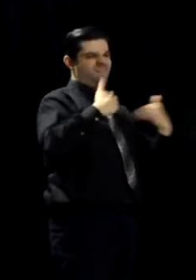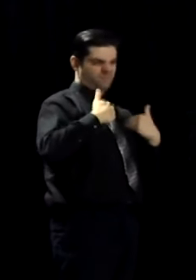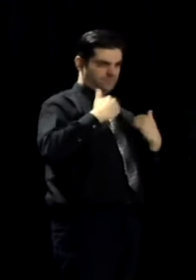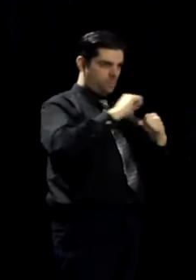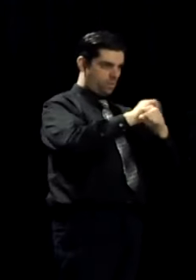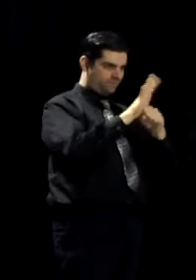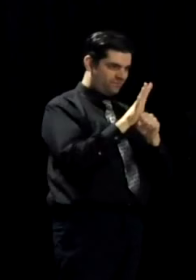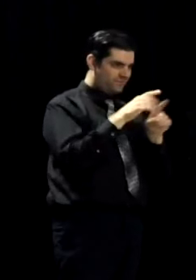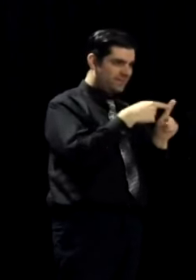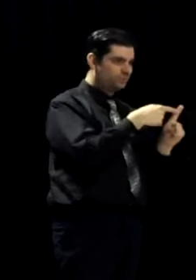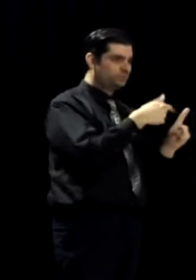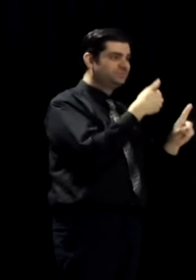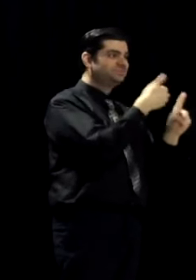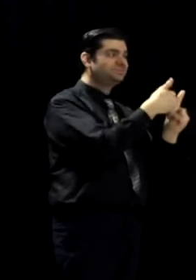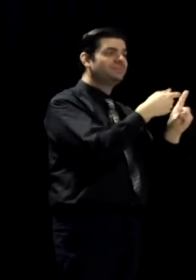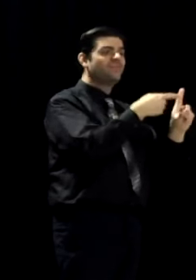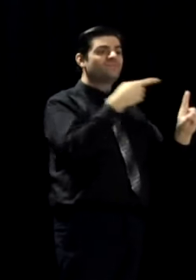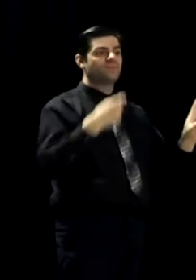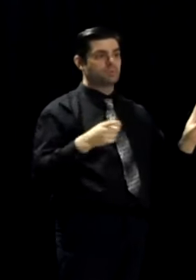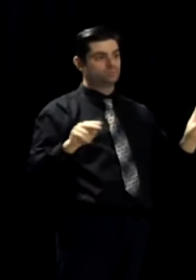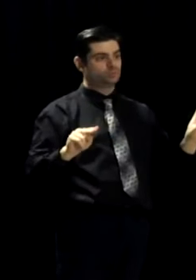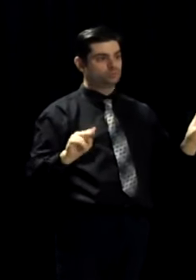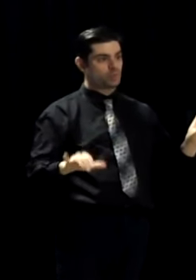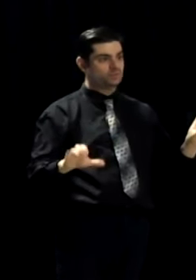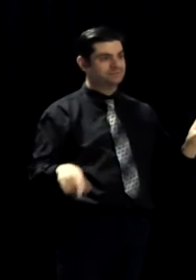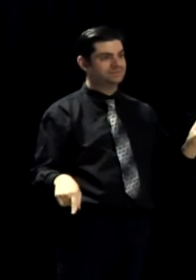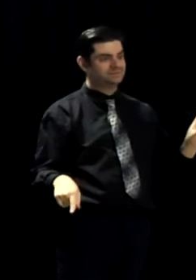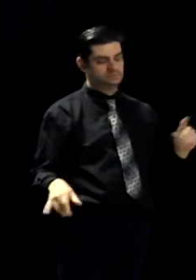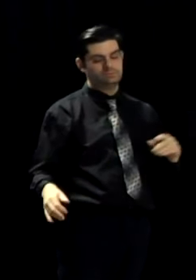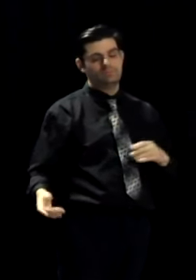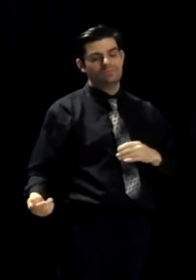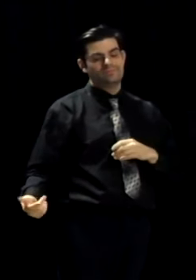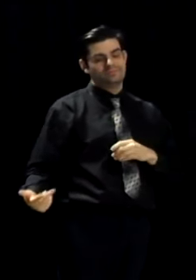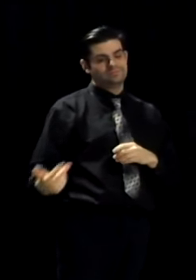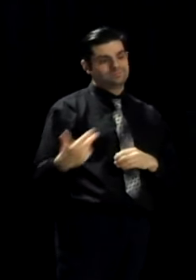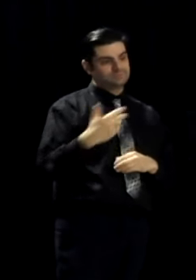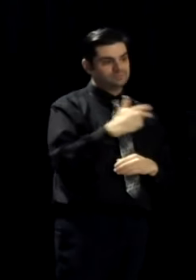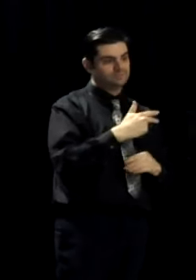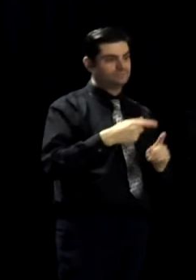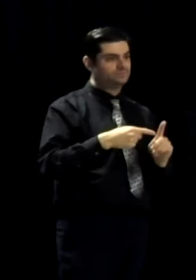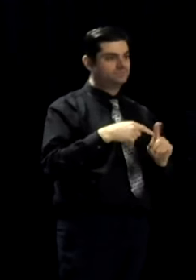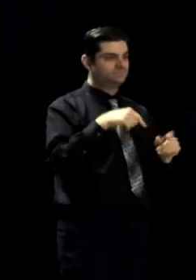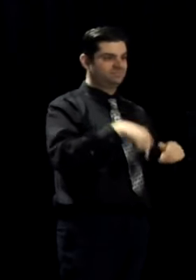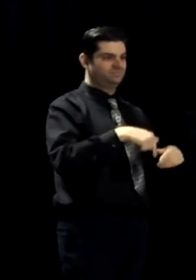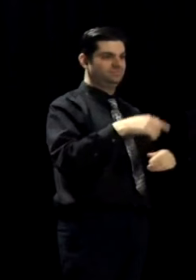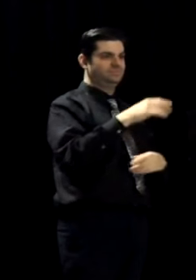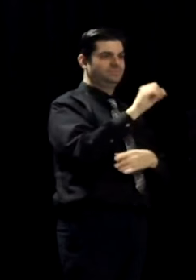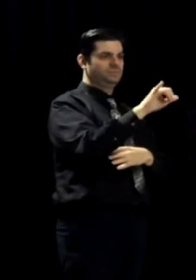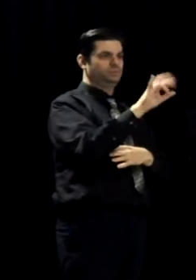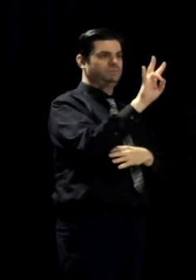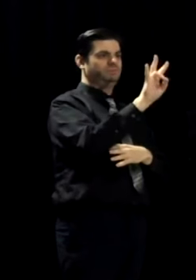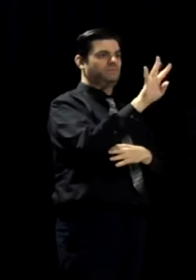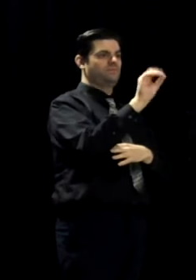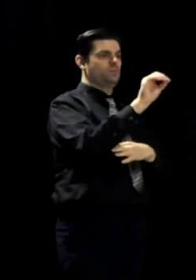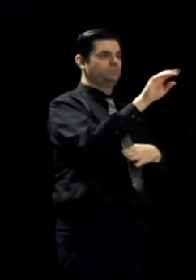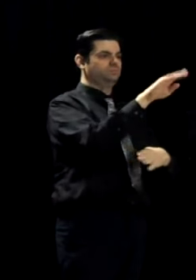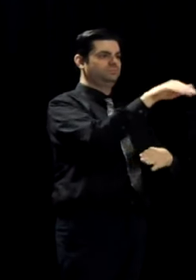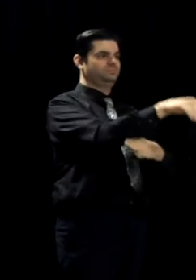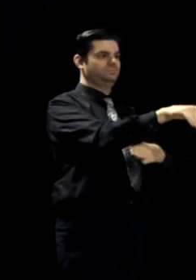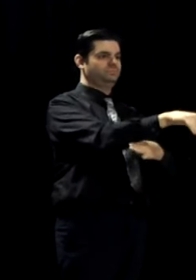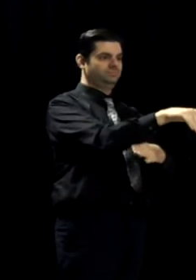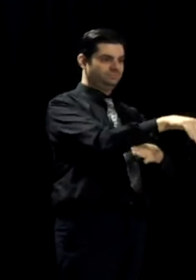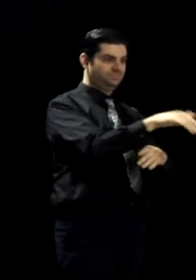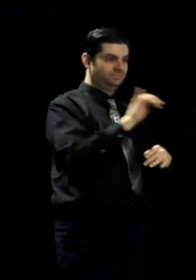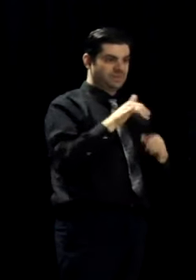at approximately 2:30 p.m. and arrived in Syracuse at approximately 7:40 p.m. This person did test positive